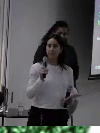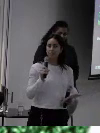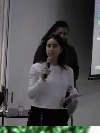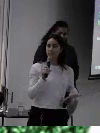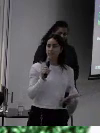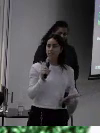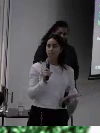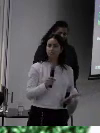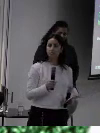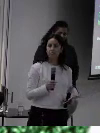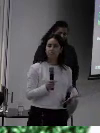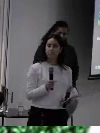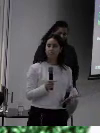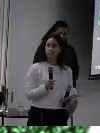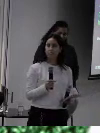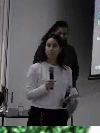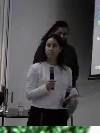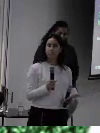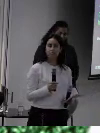Yeah.